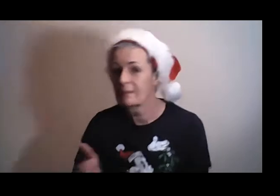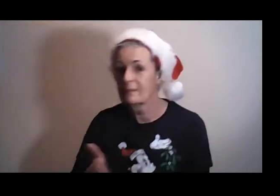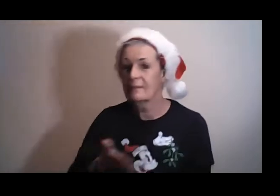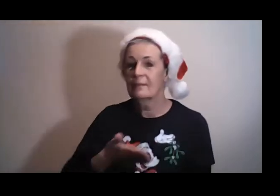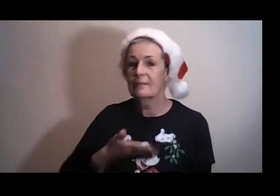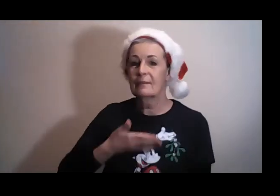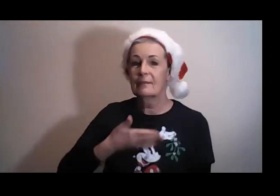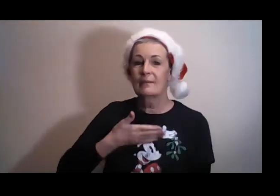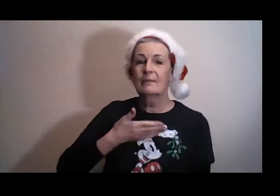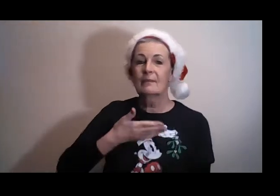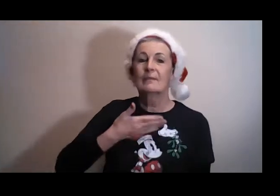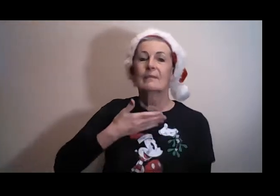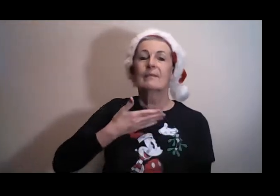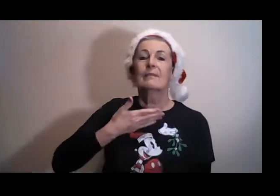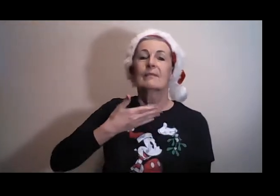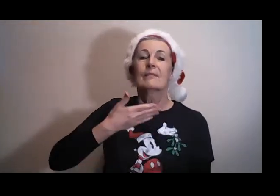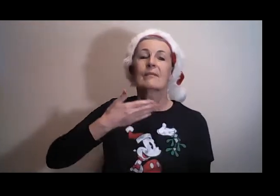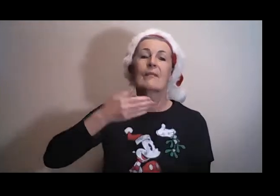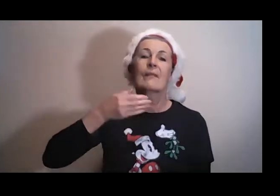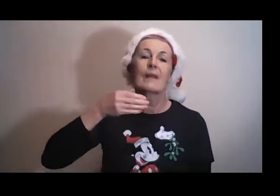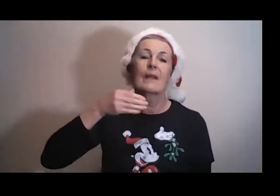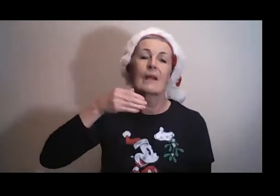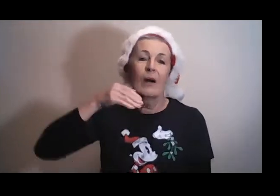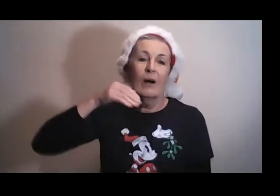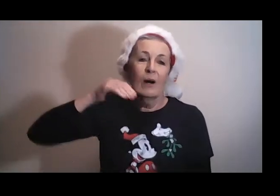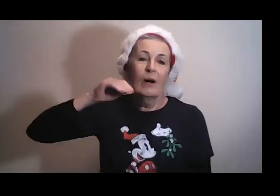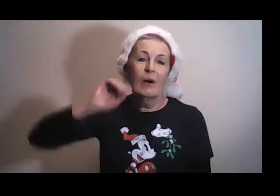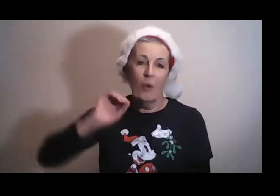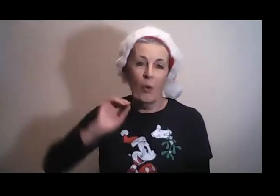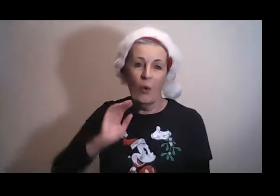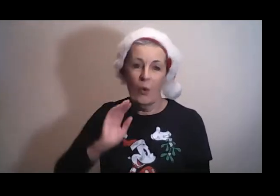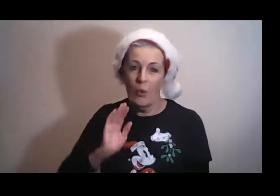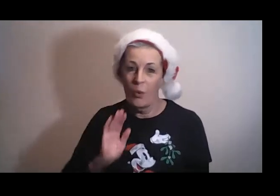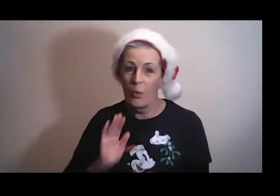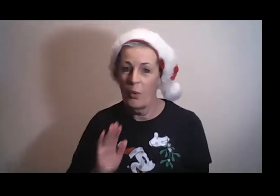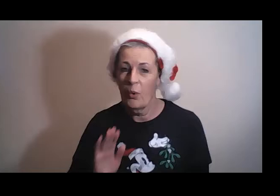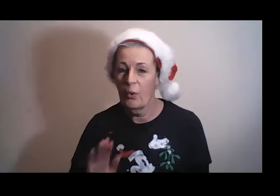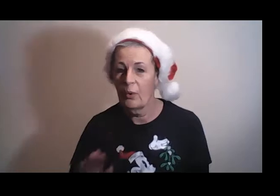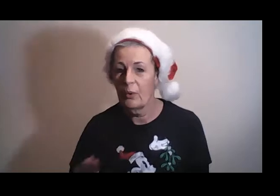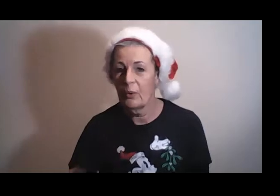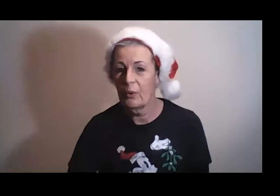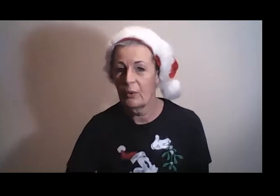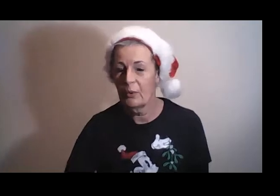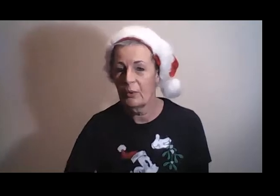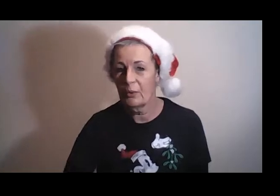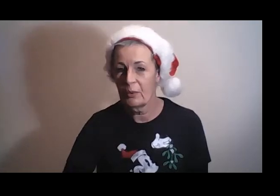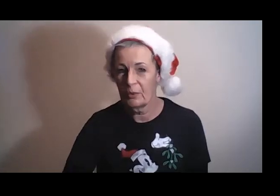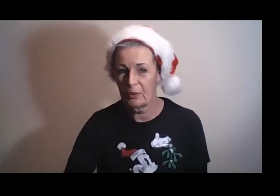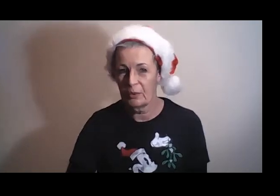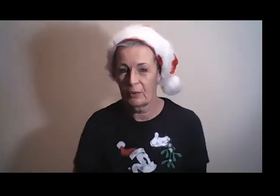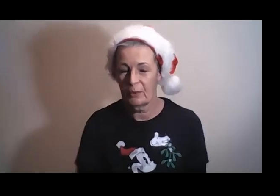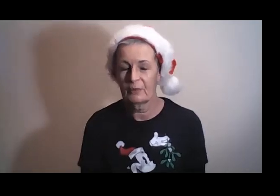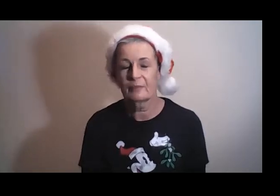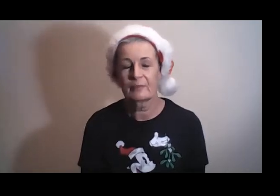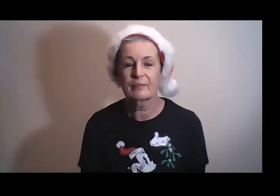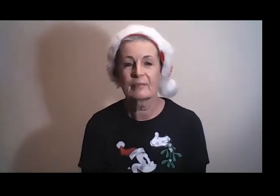you open your lungs, and your lungs take in oxygen and air, and then you exhale.